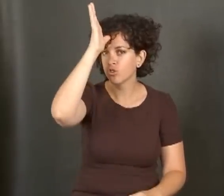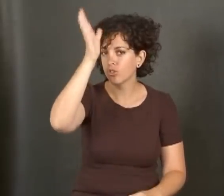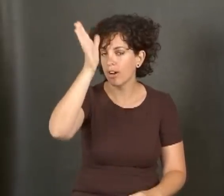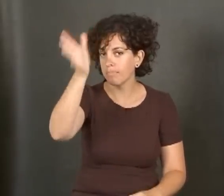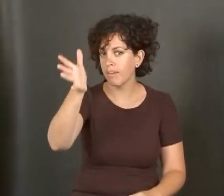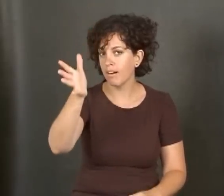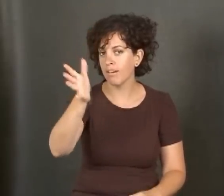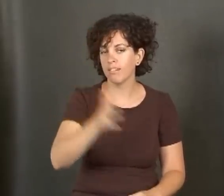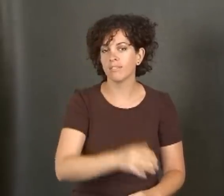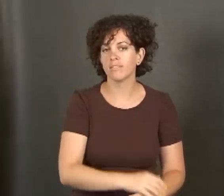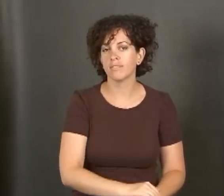grandpa,